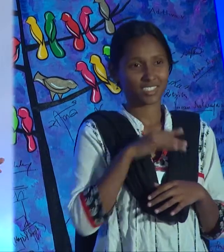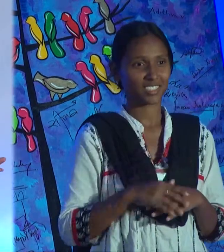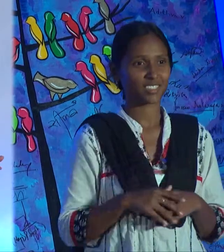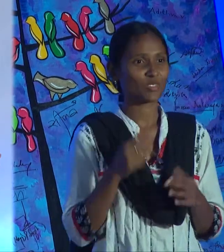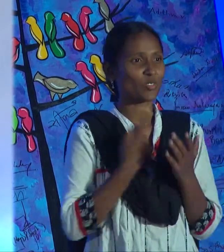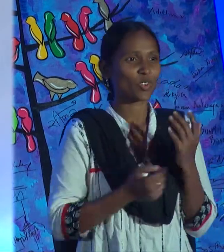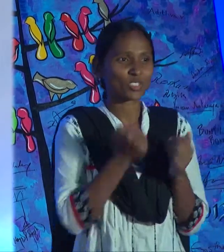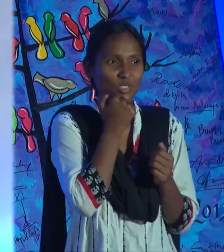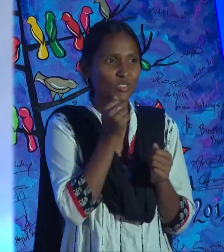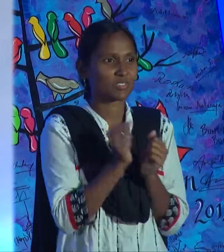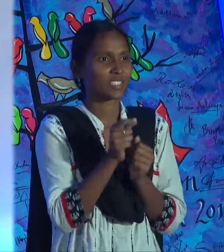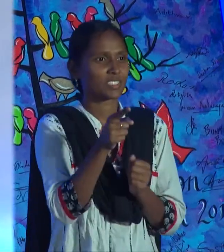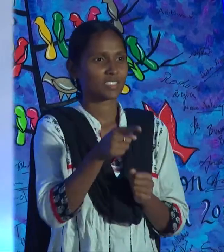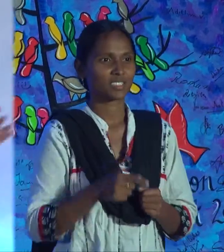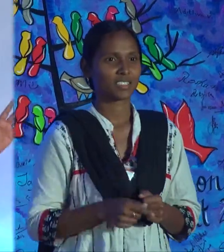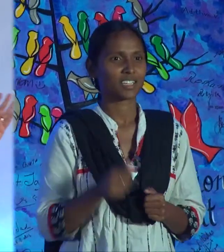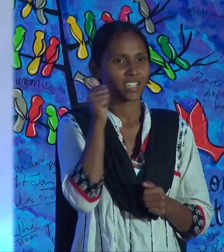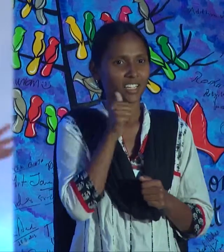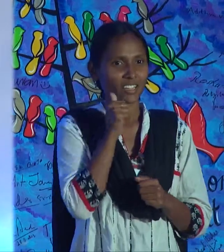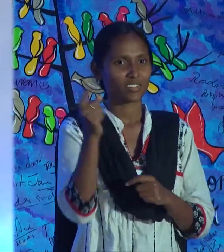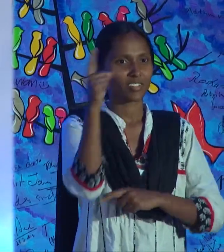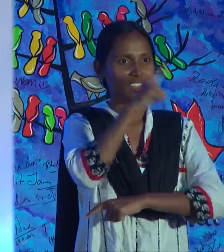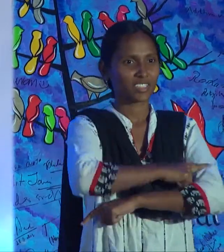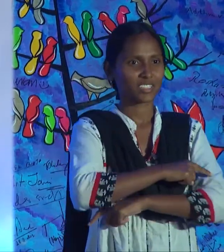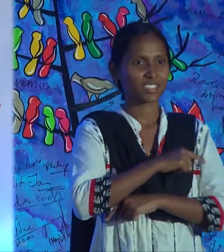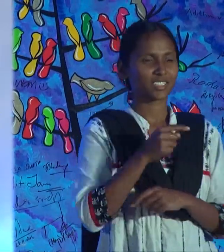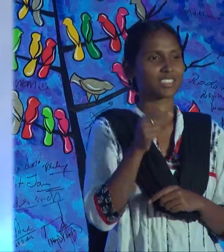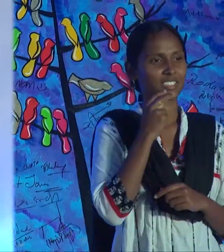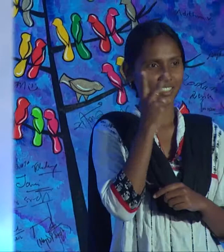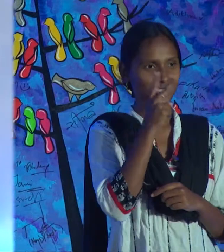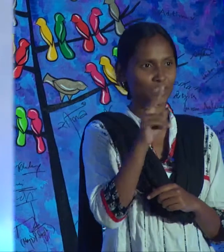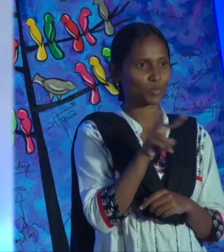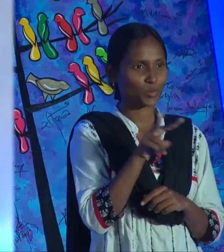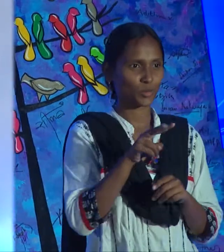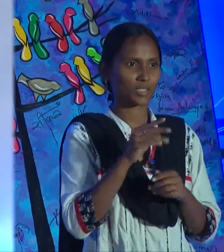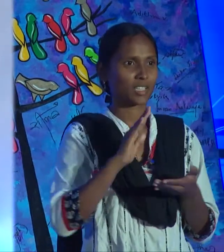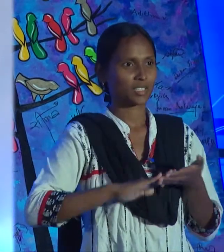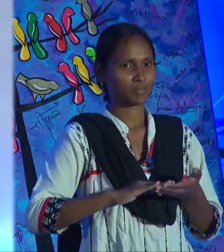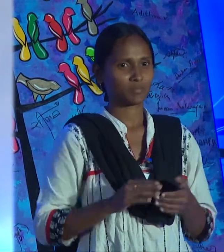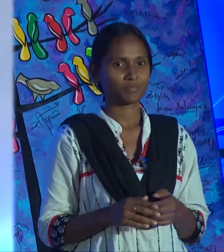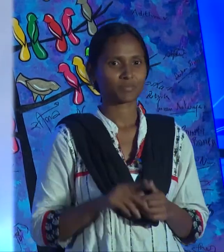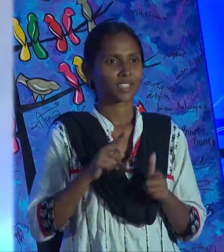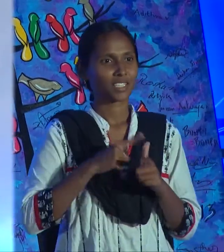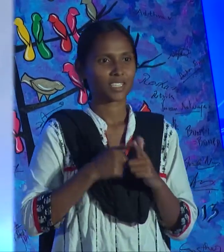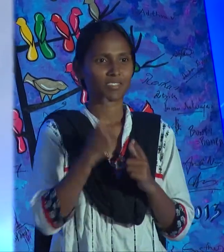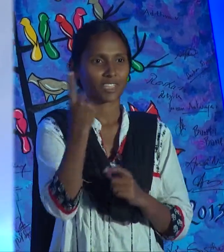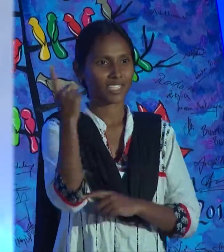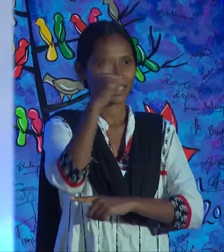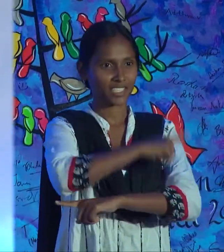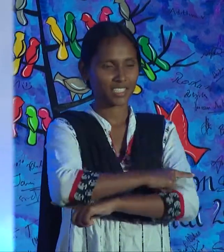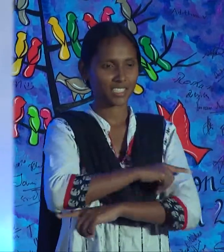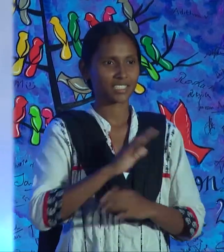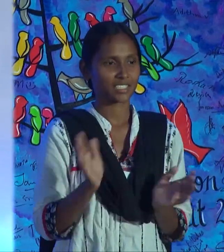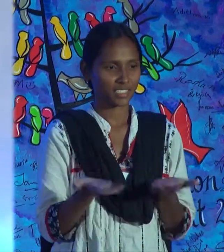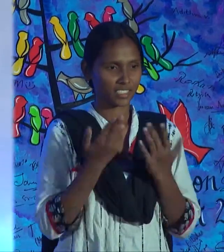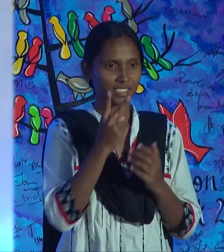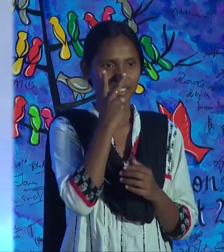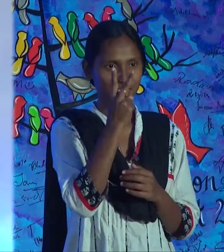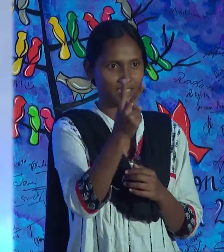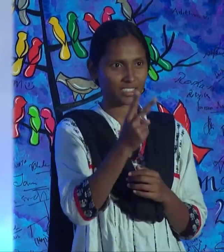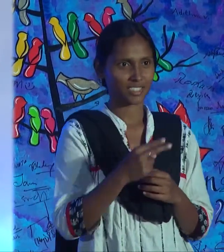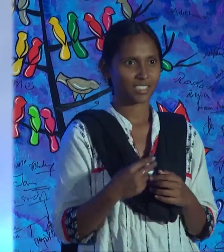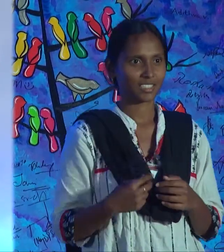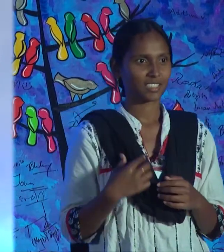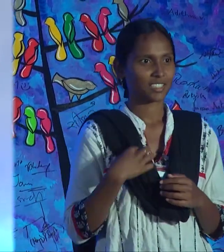what's wrong with her. So every day this goes on for a couple of weeks. Then one day she wakes up and she sees, and